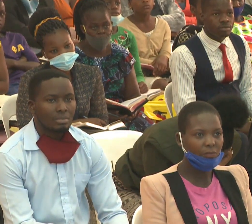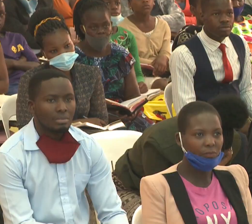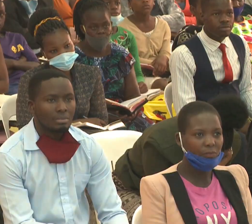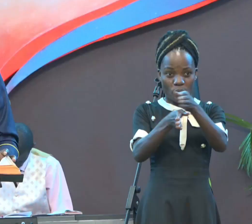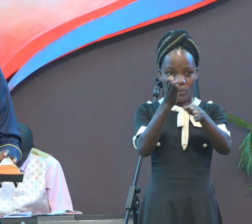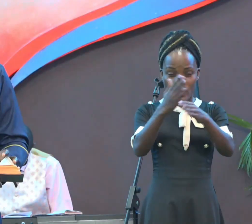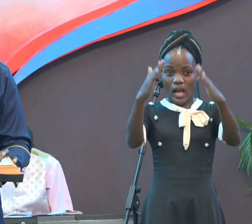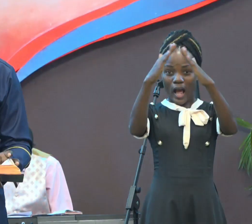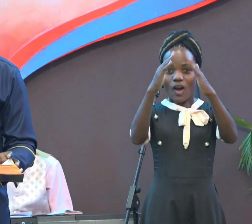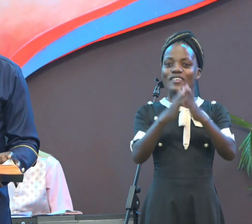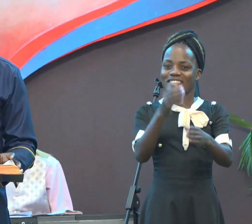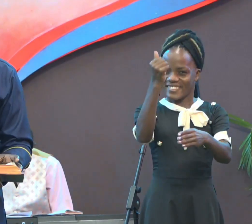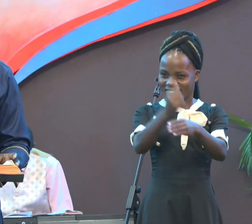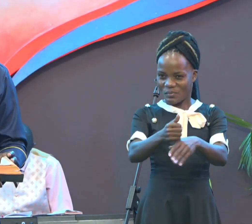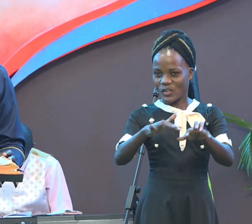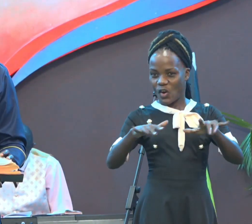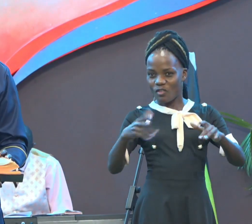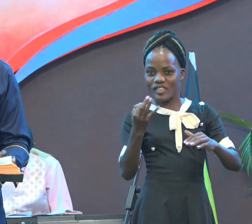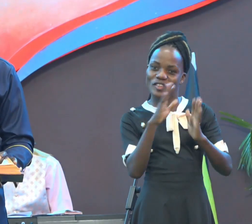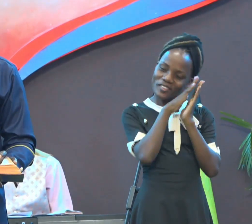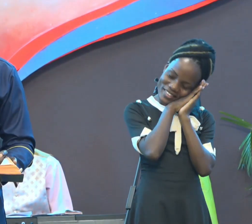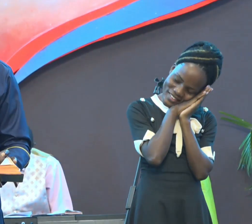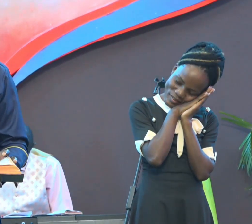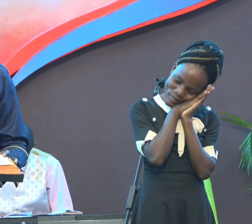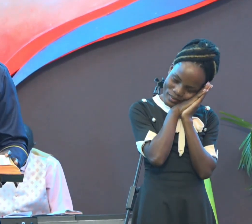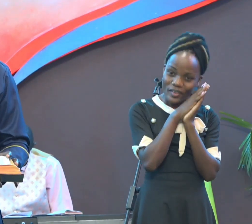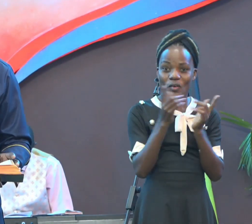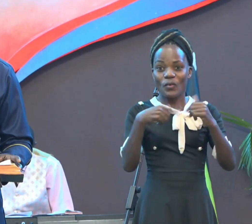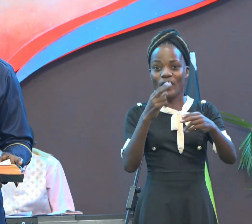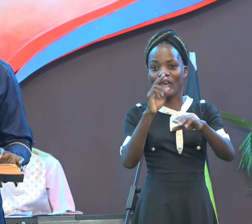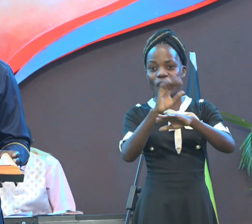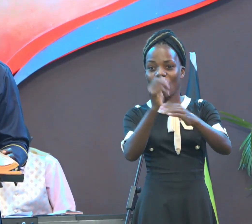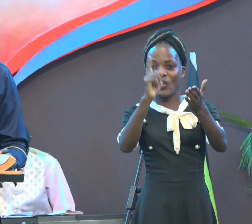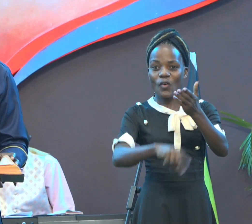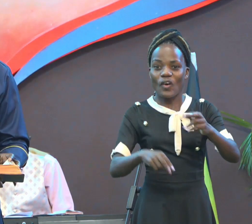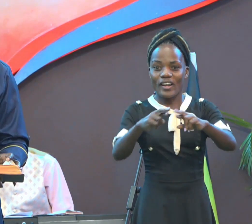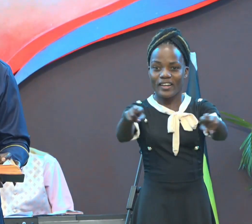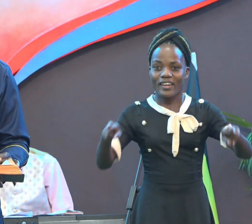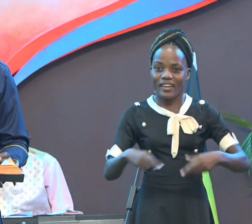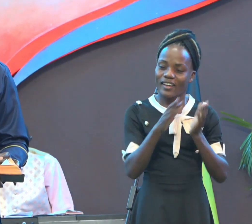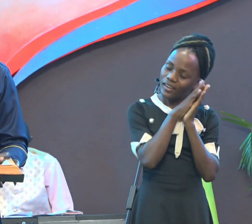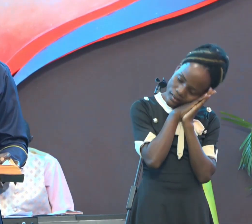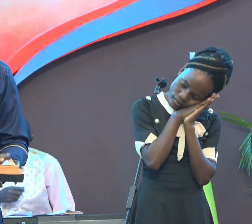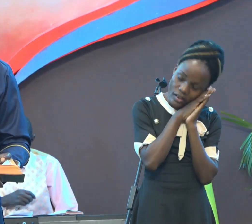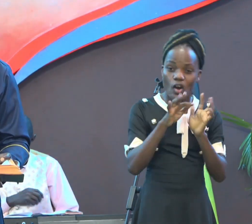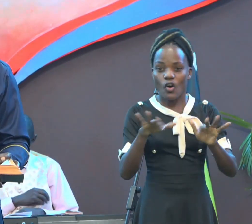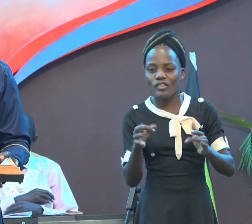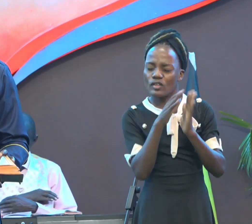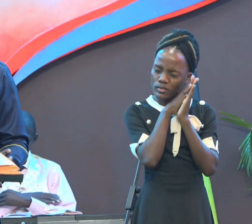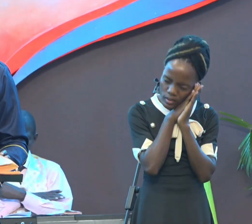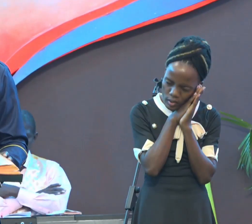build a house, you put an office where he will meet you from. What you call a bedroom. Then I call it the office